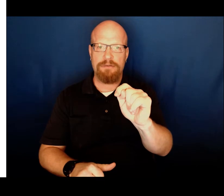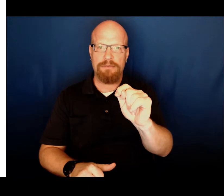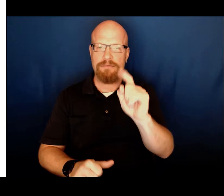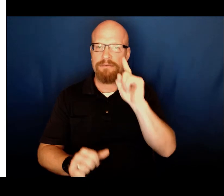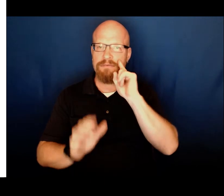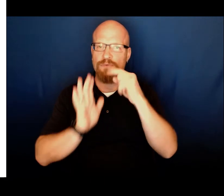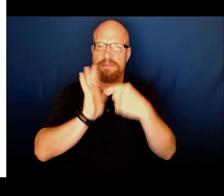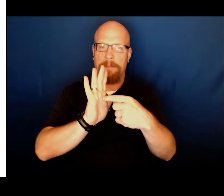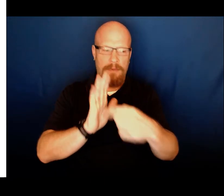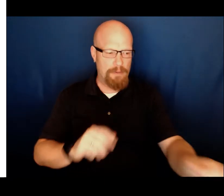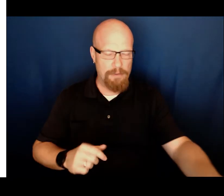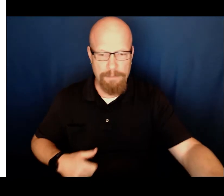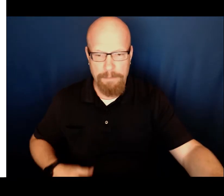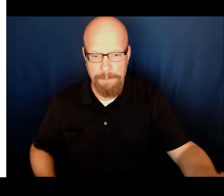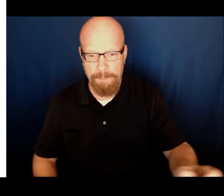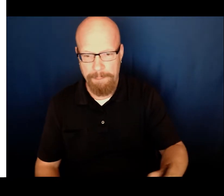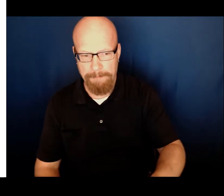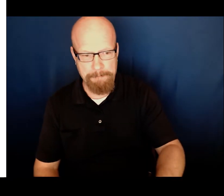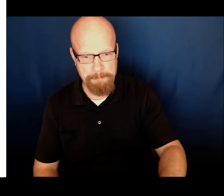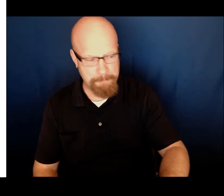digit. For example,